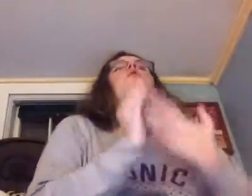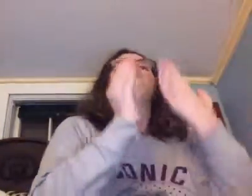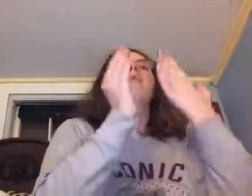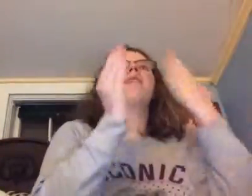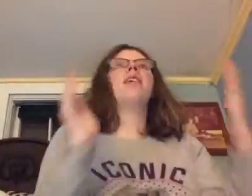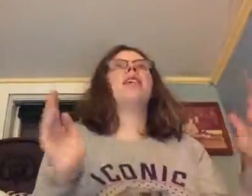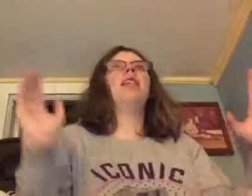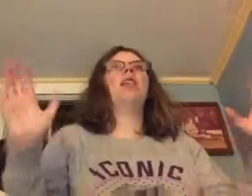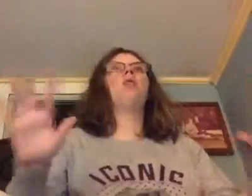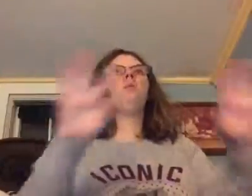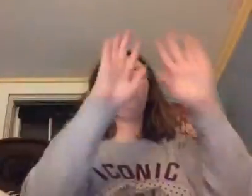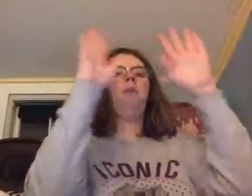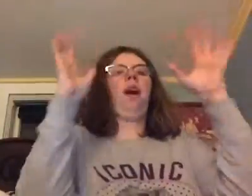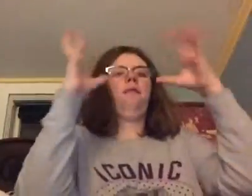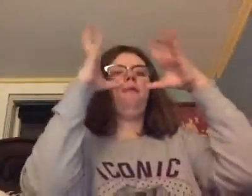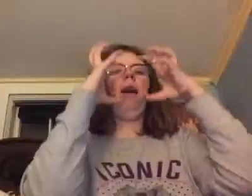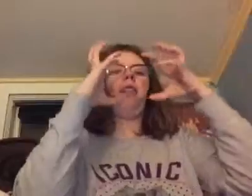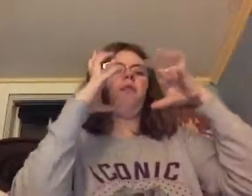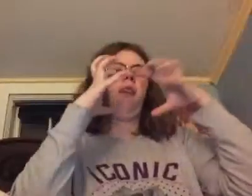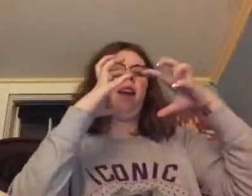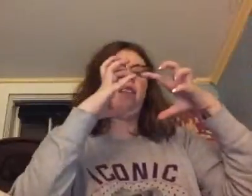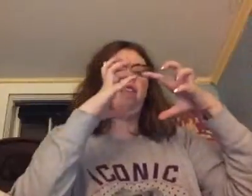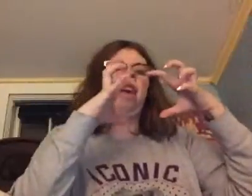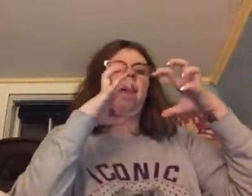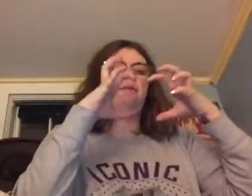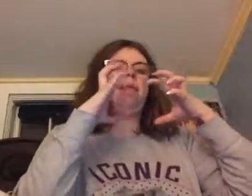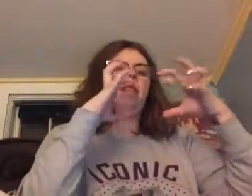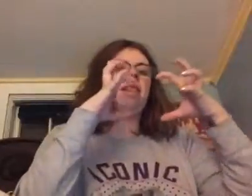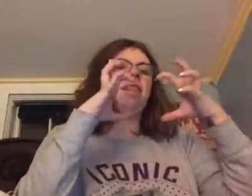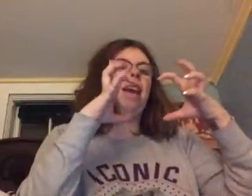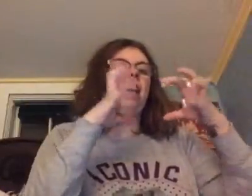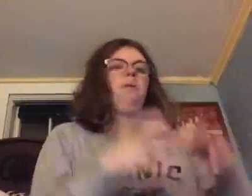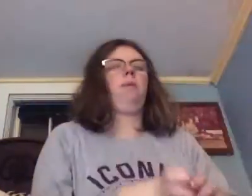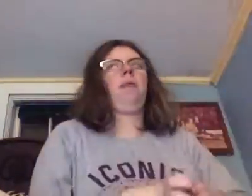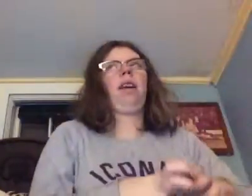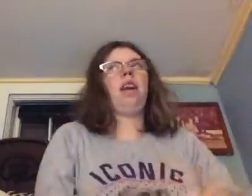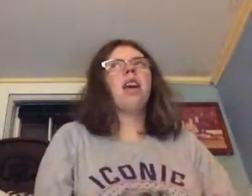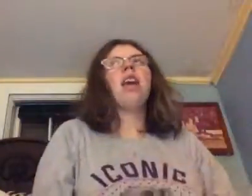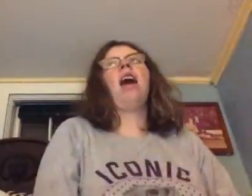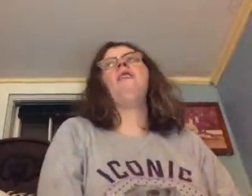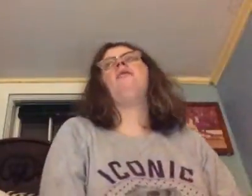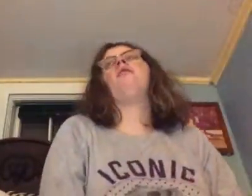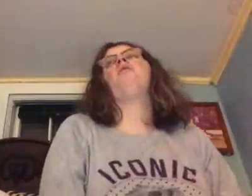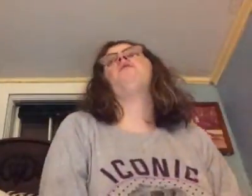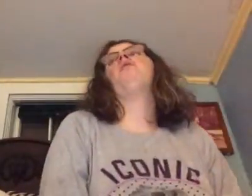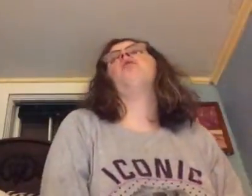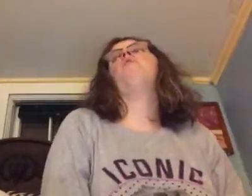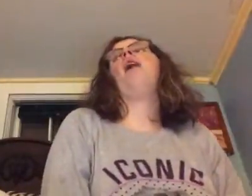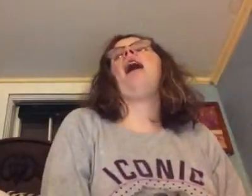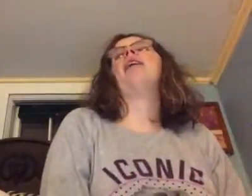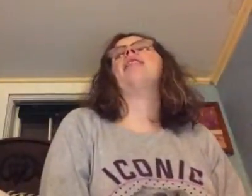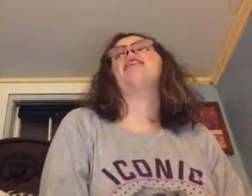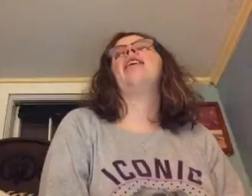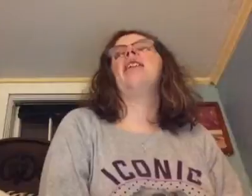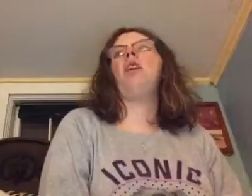You're basically in this group of best friends, and it was like this tight-knit group. Like, if you were new past